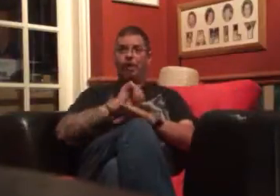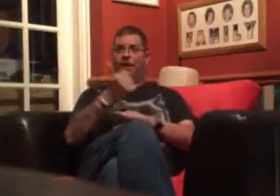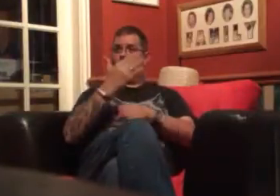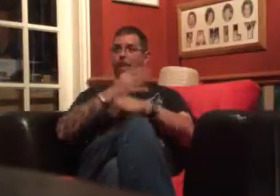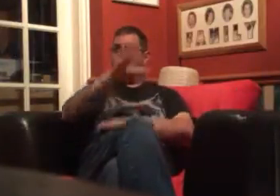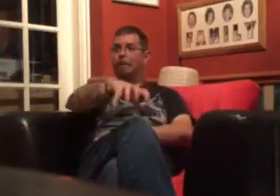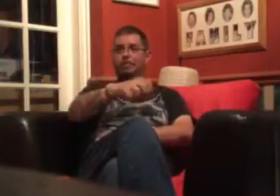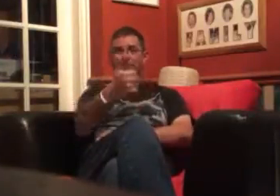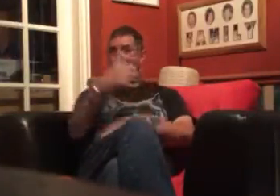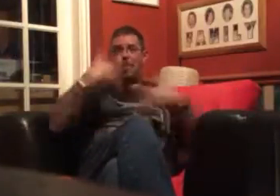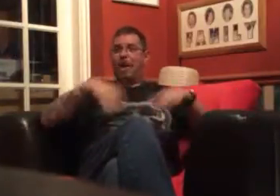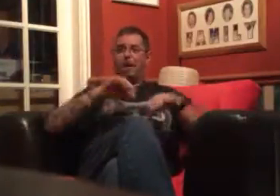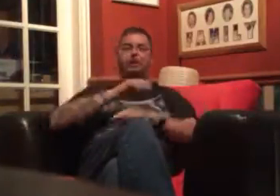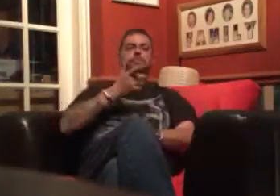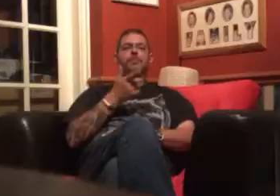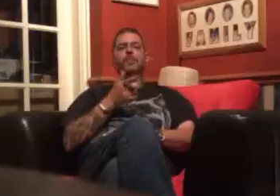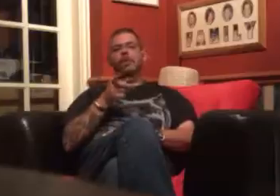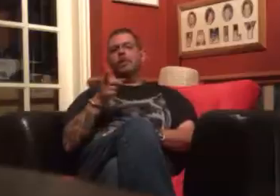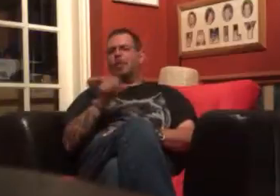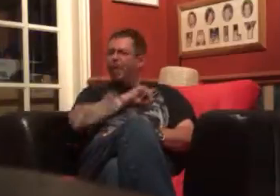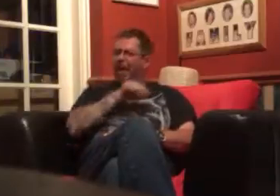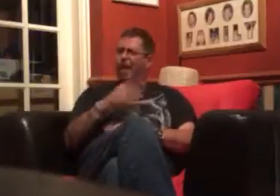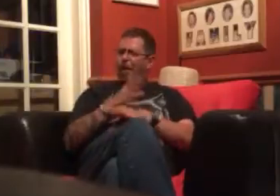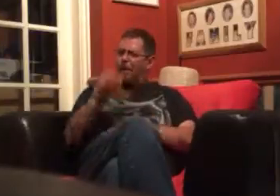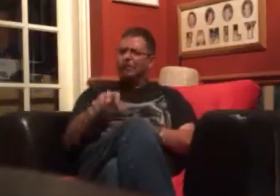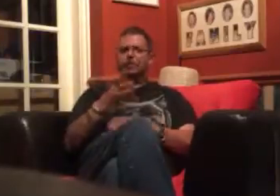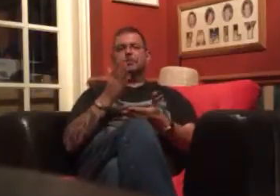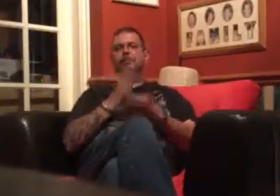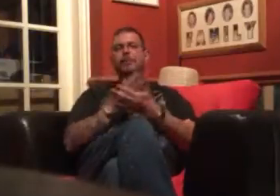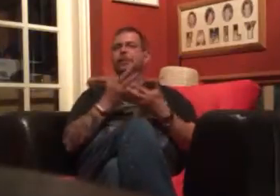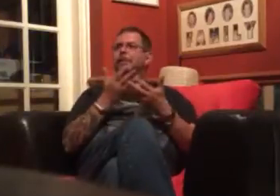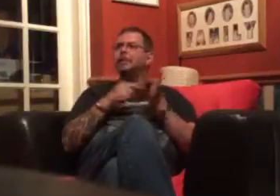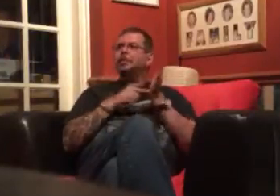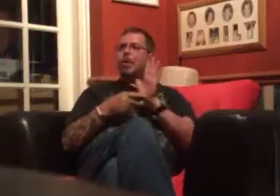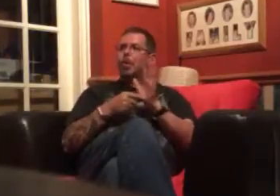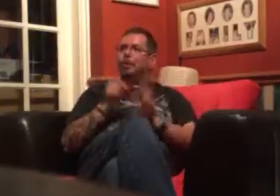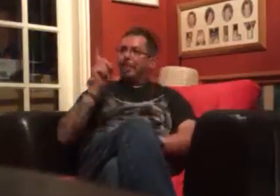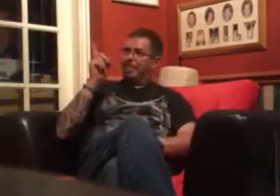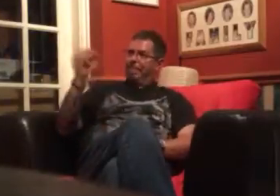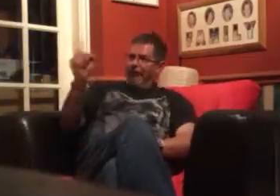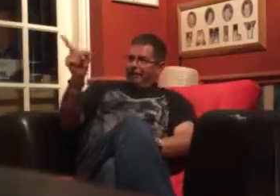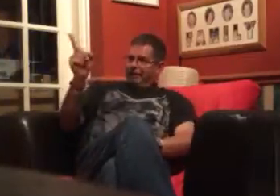get an offer post-work placement, which is really quite amazing. So what's work placement for really? It's really to